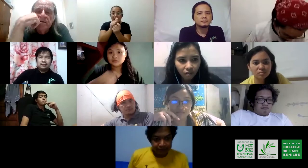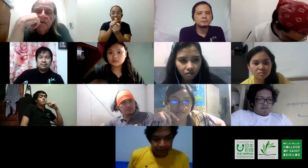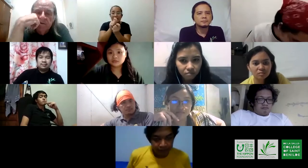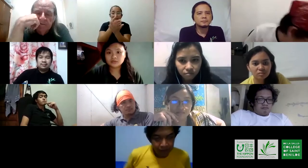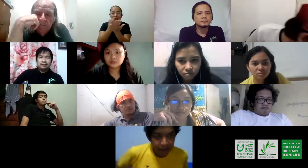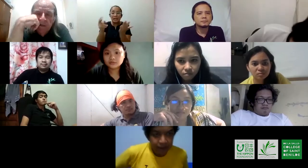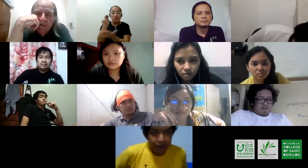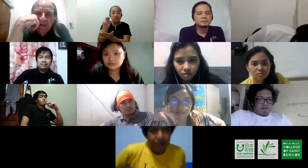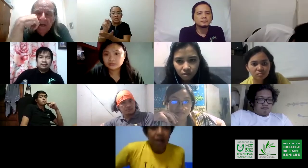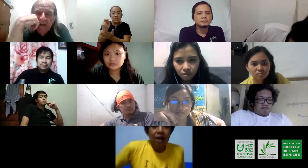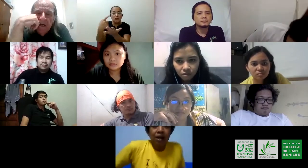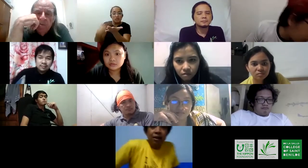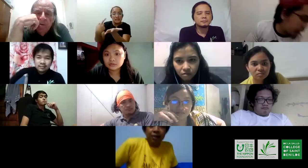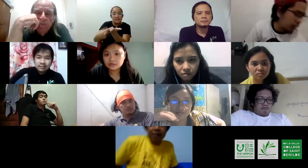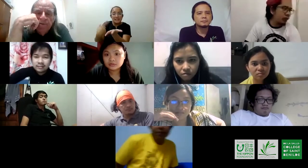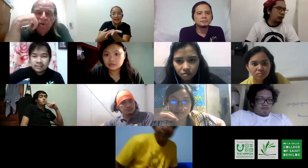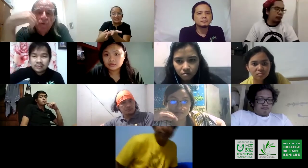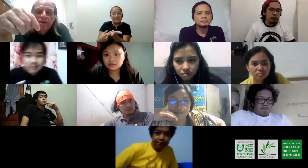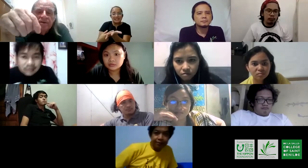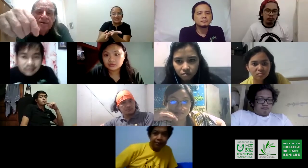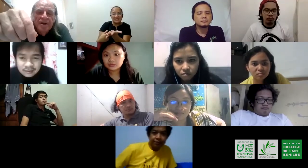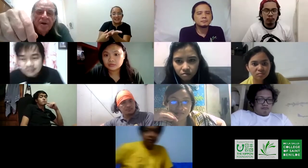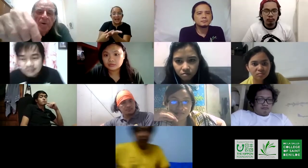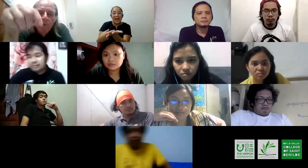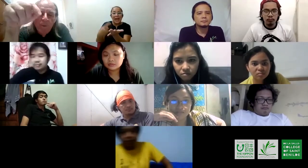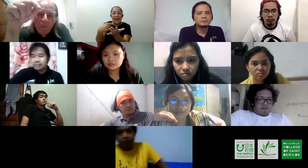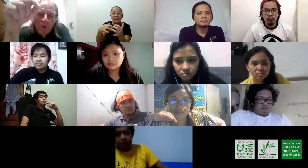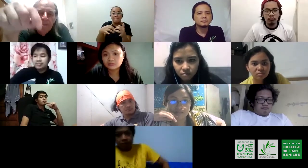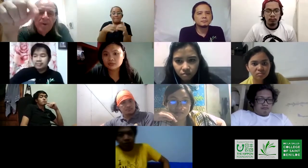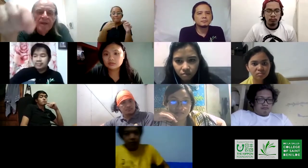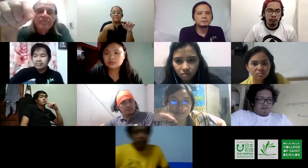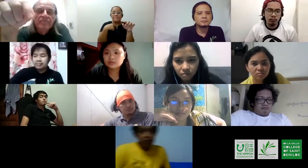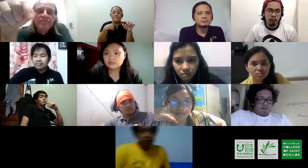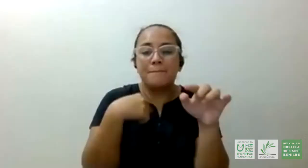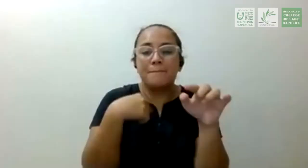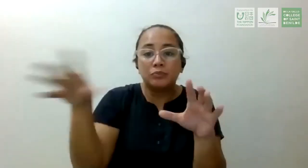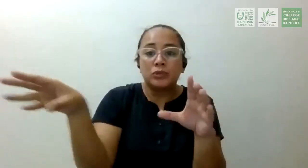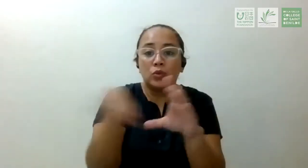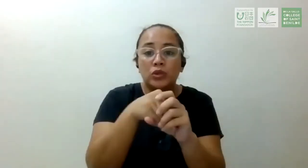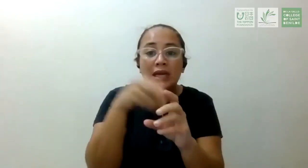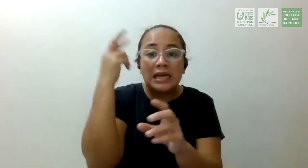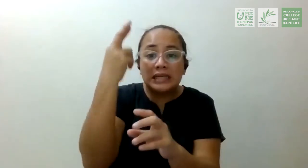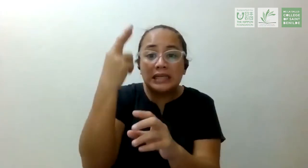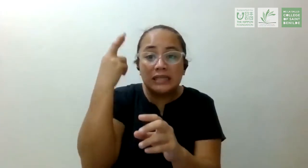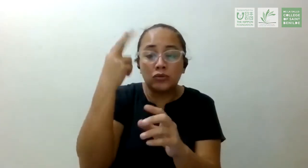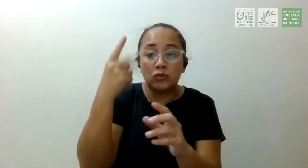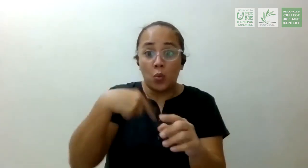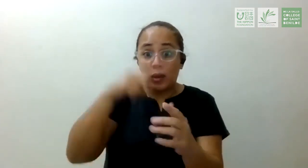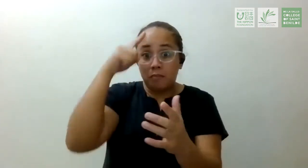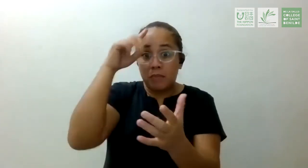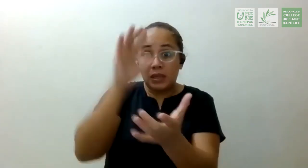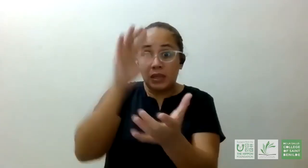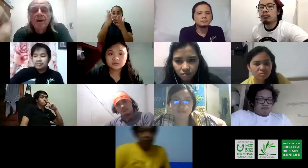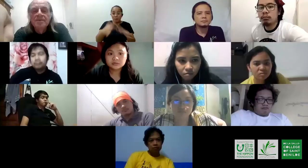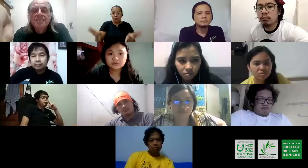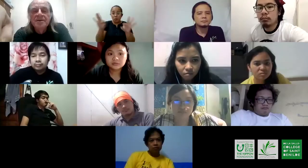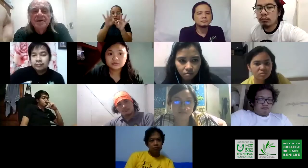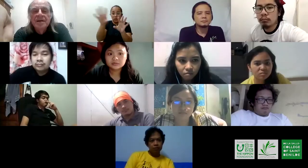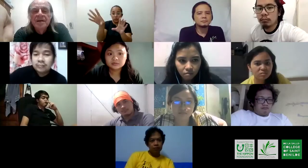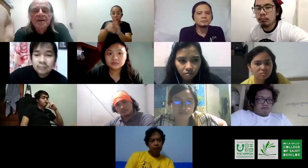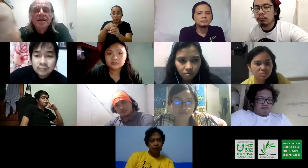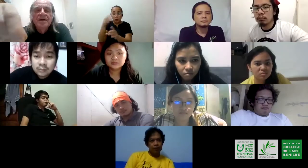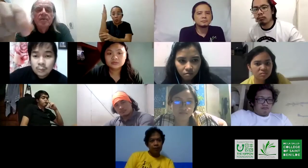be discussing and come up with a reason. We believe it's important to include that